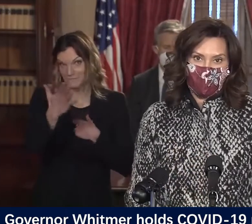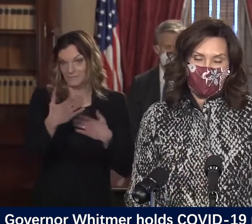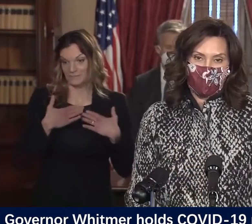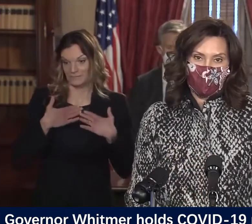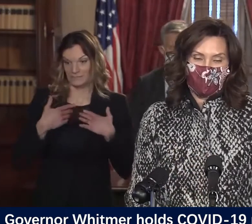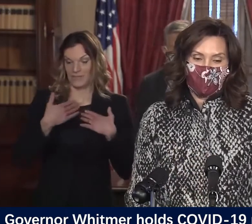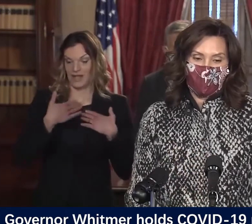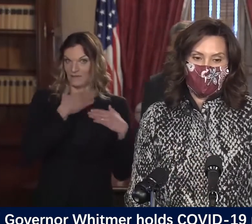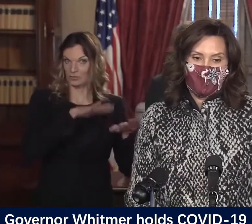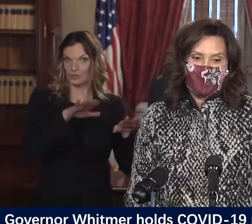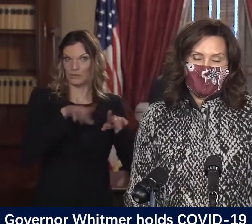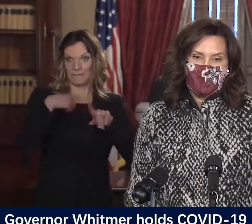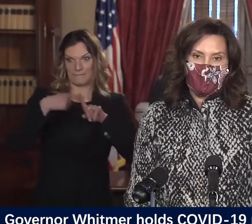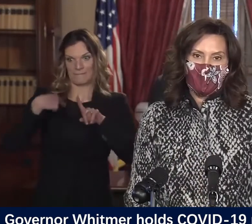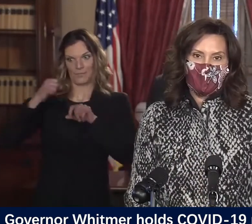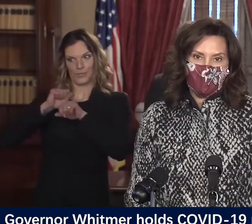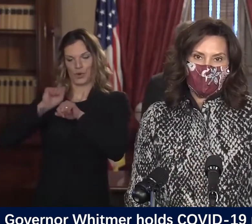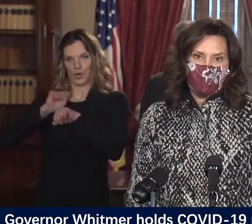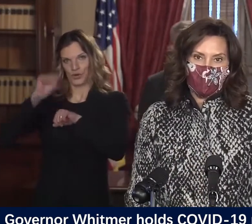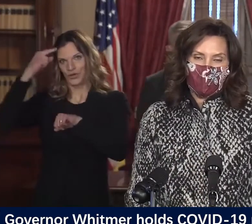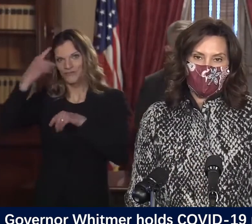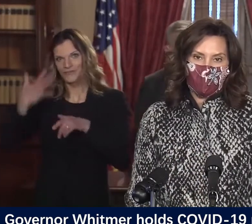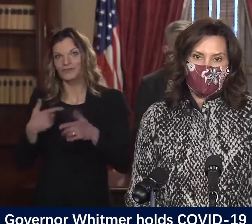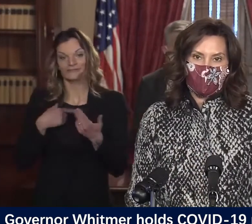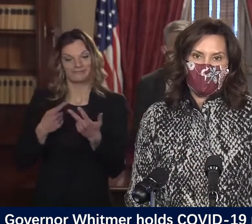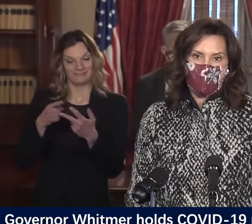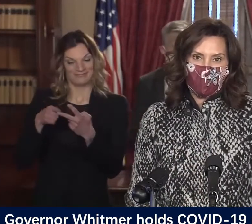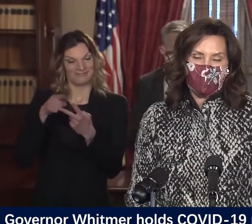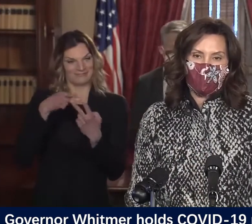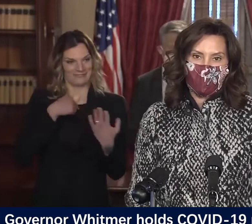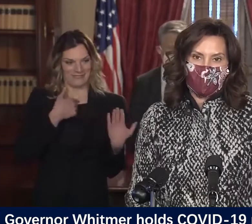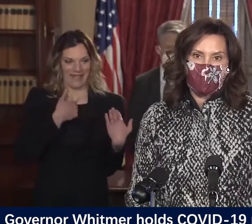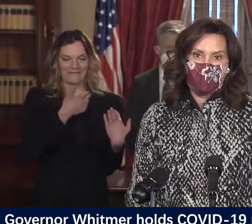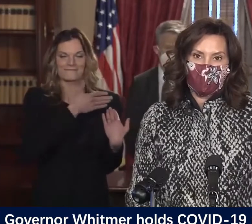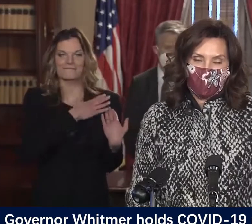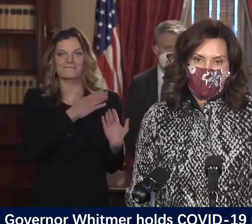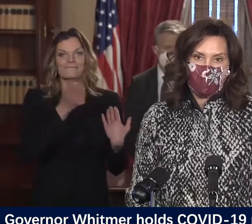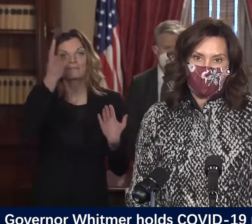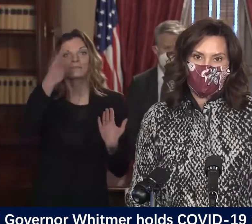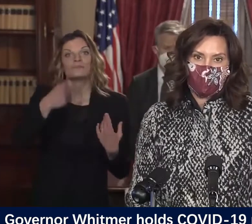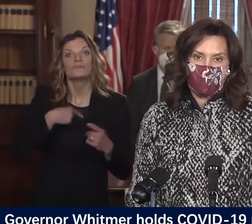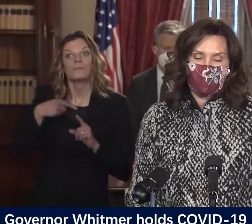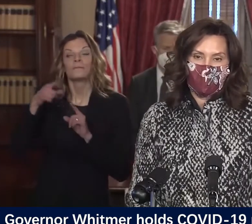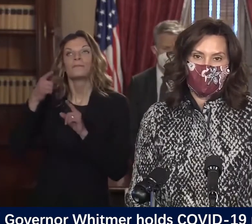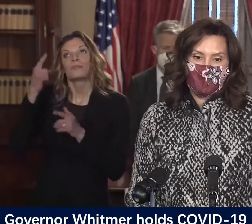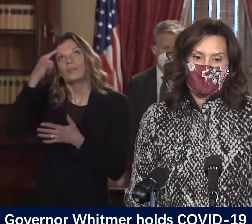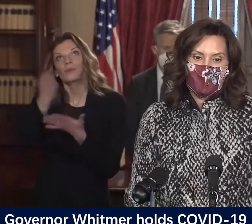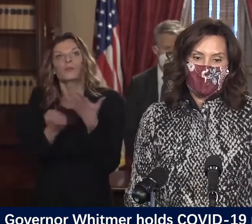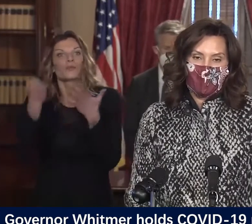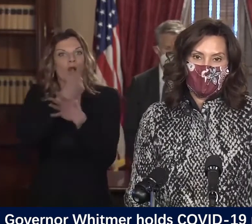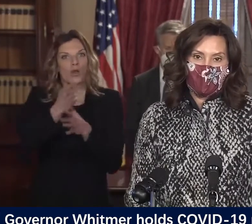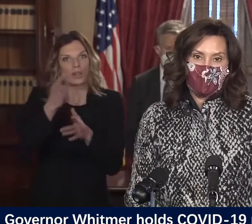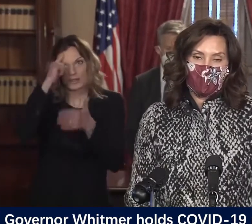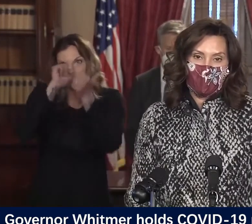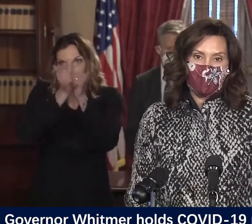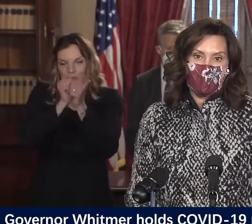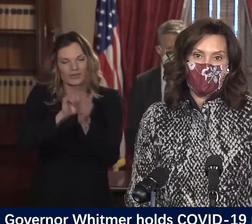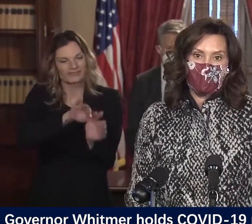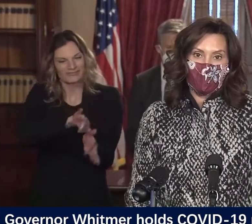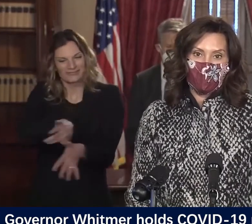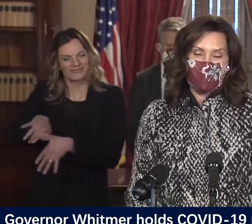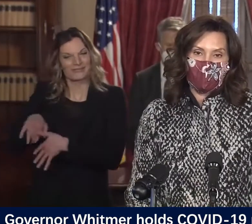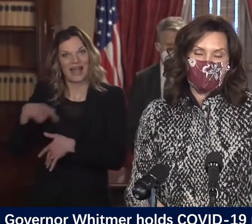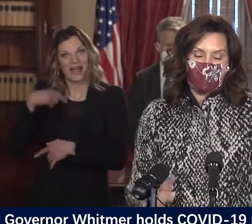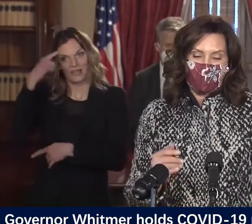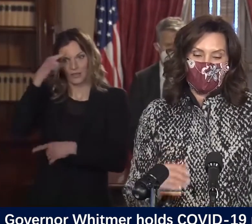governor of Michigan, I believe that our first priority should be getting students back in the classroom safely. That, I believe,